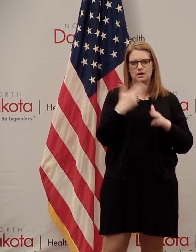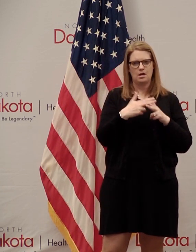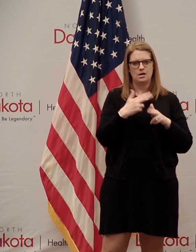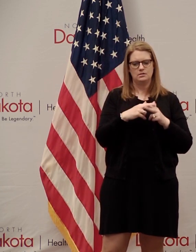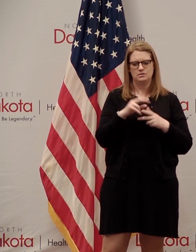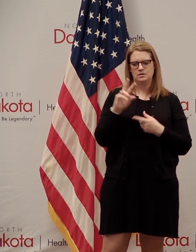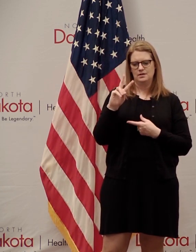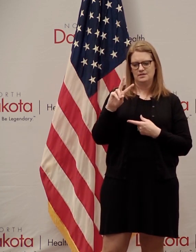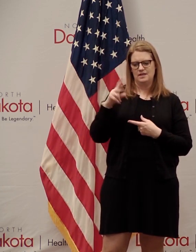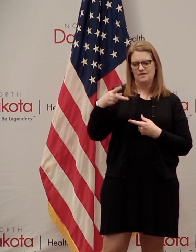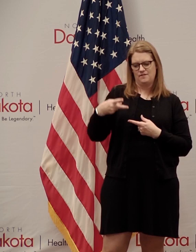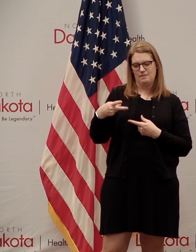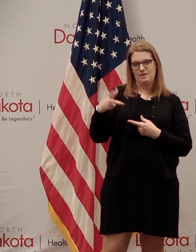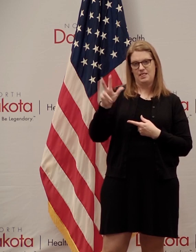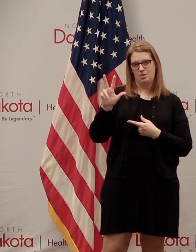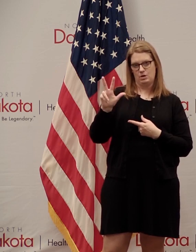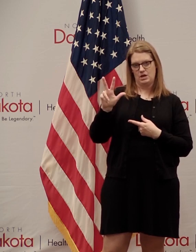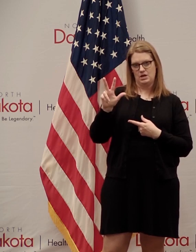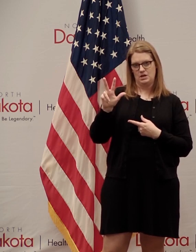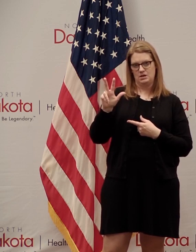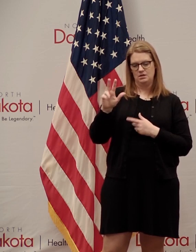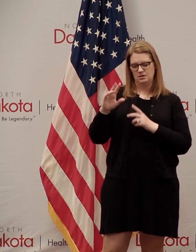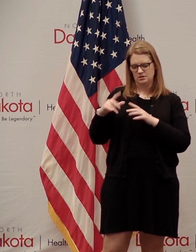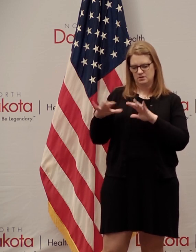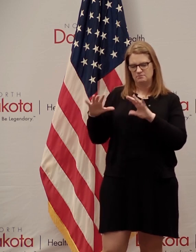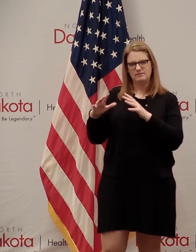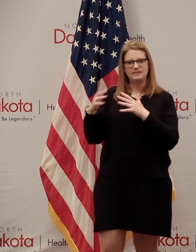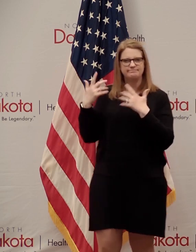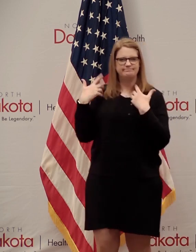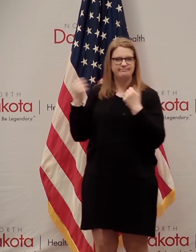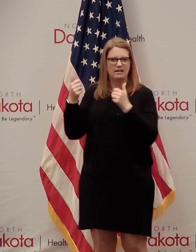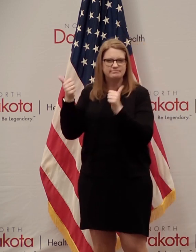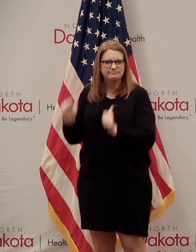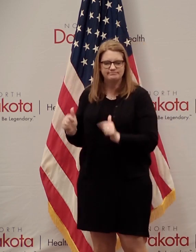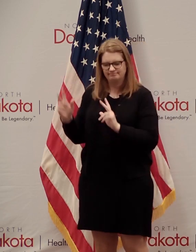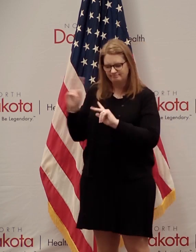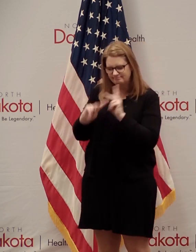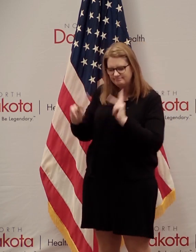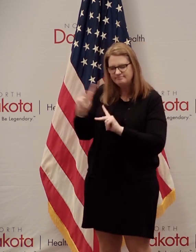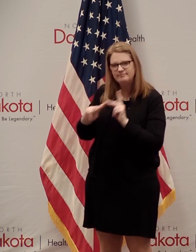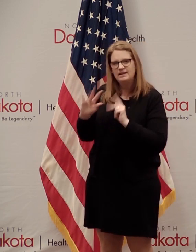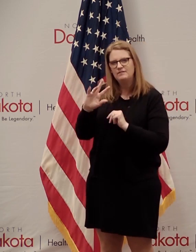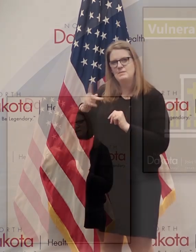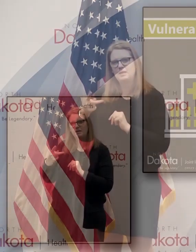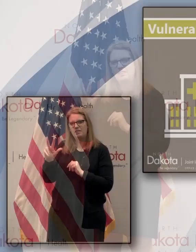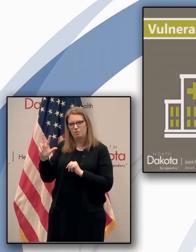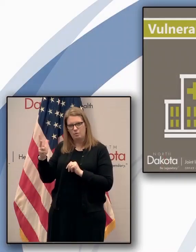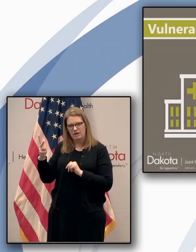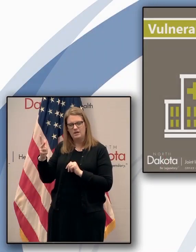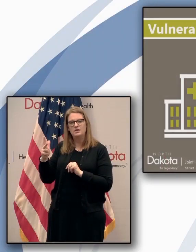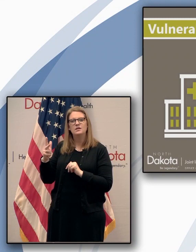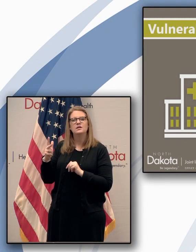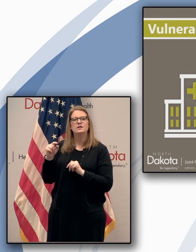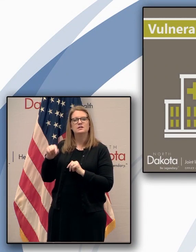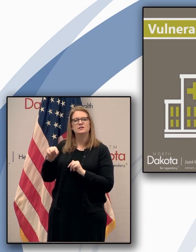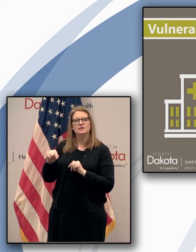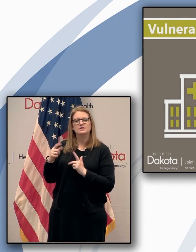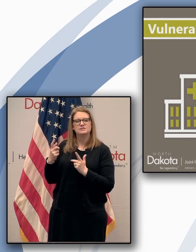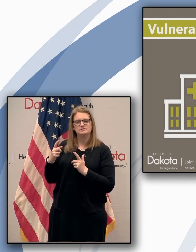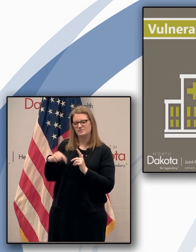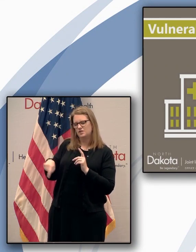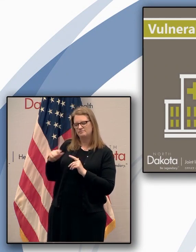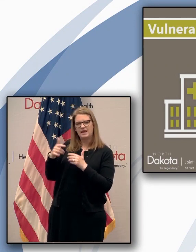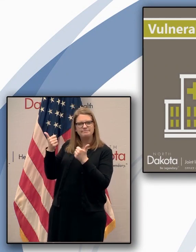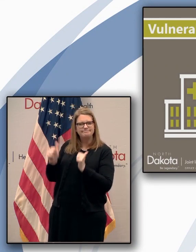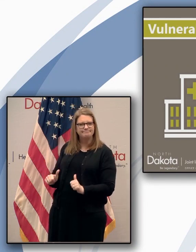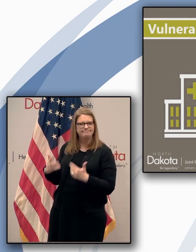the VP3, the Vulnerable Population Protection Plan. So ND SMART VP3. This is as we have approached